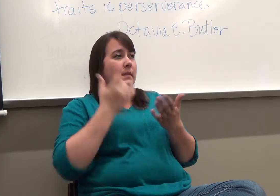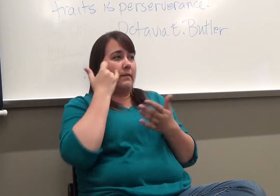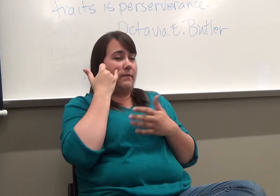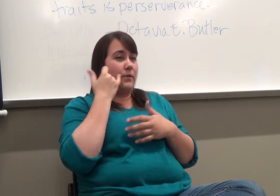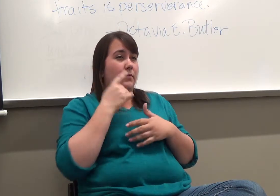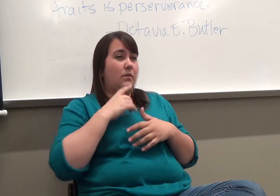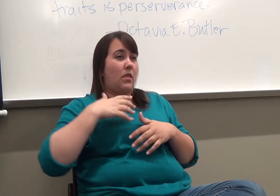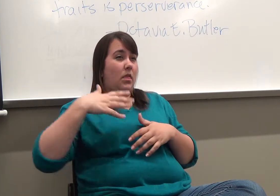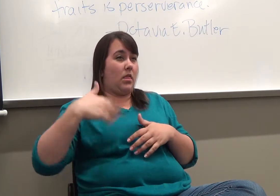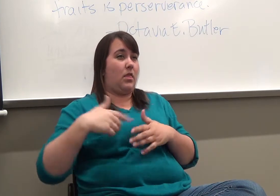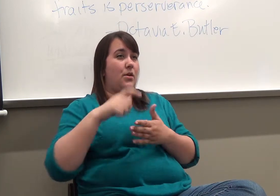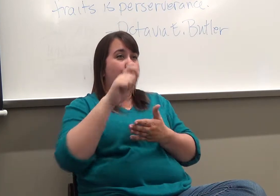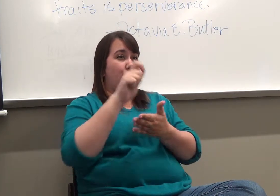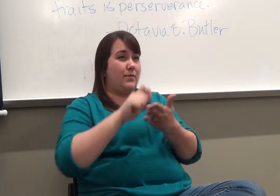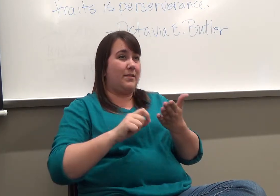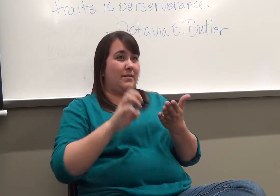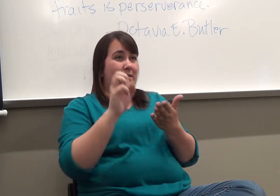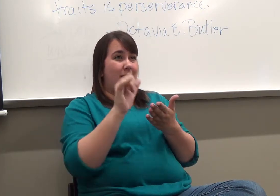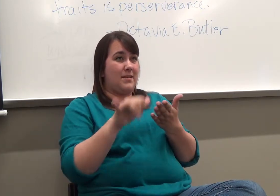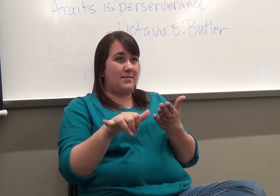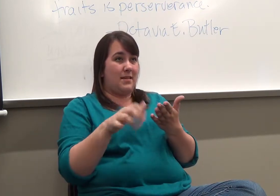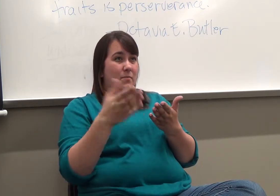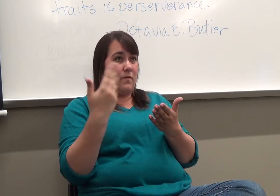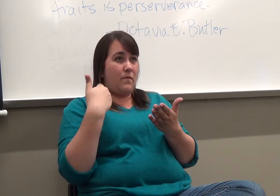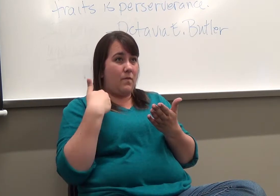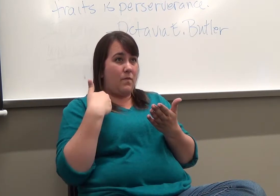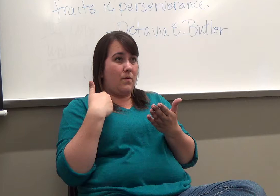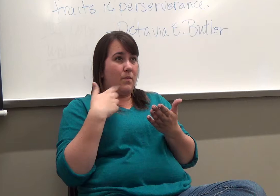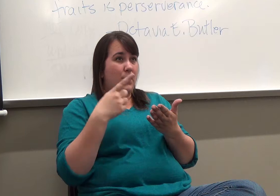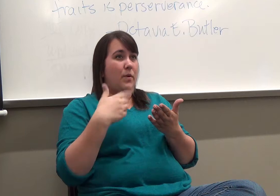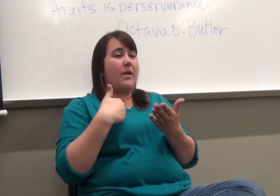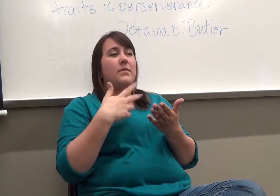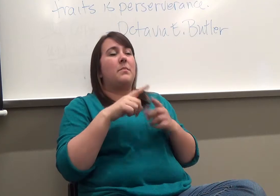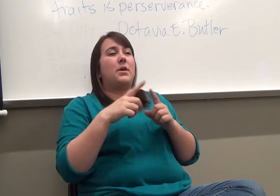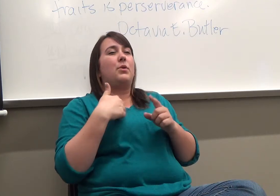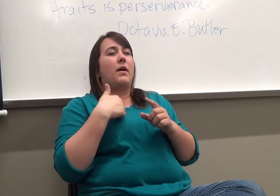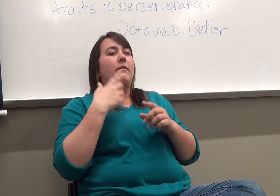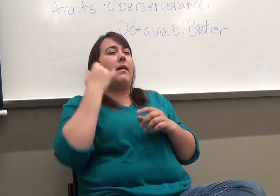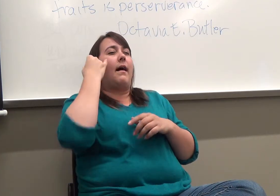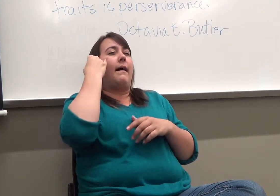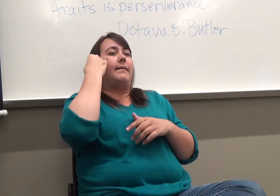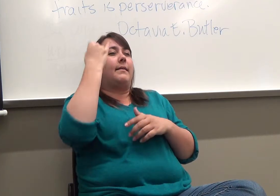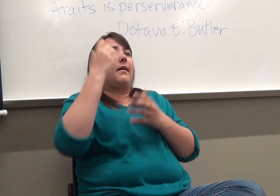actually written an essay, you have some idea of how this works, because it's pretty simple,